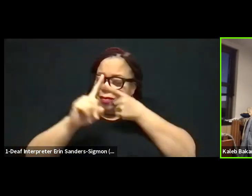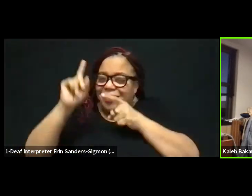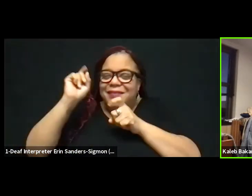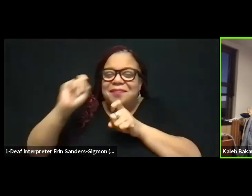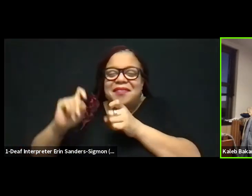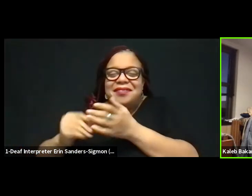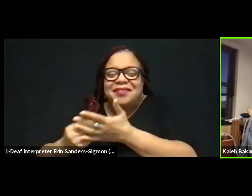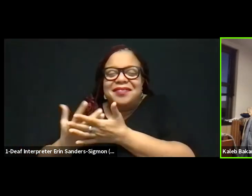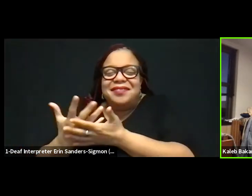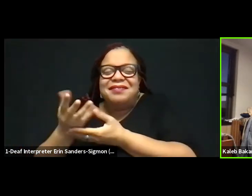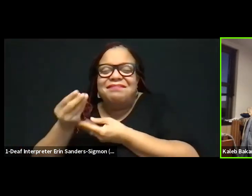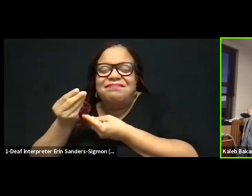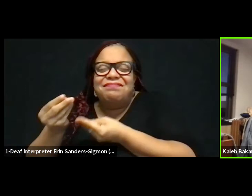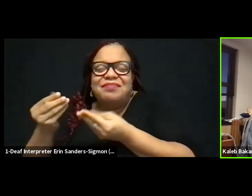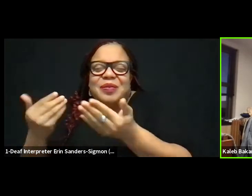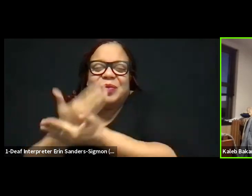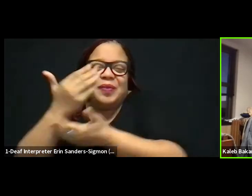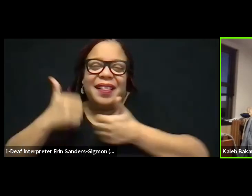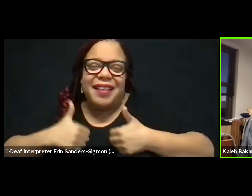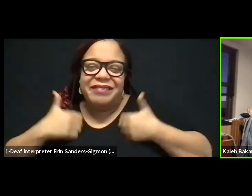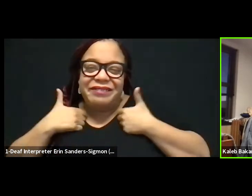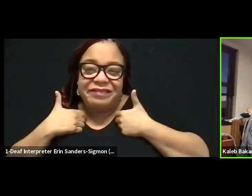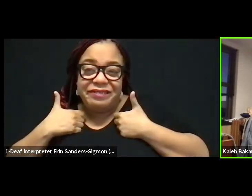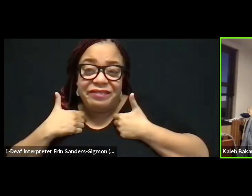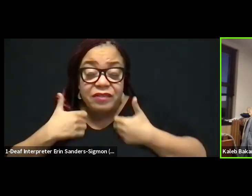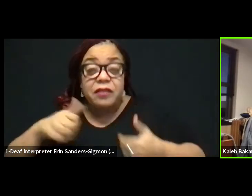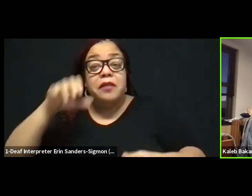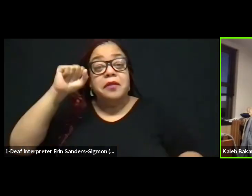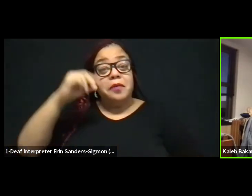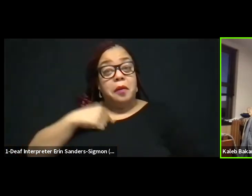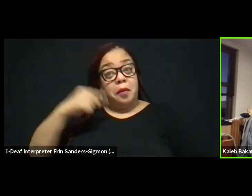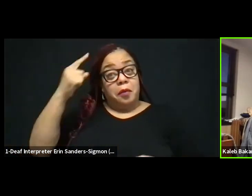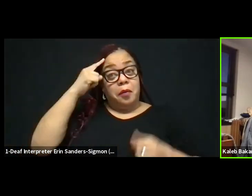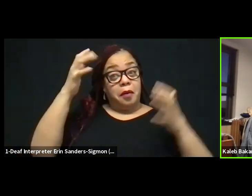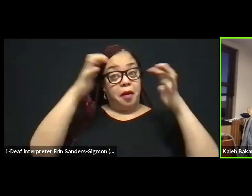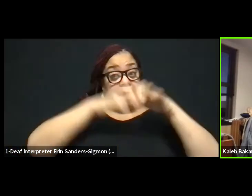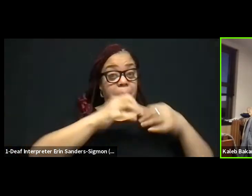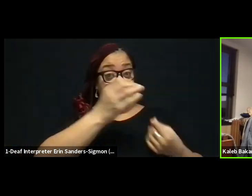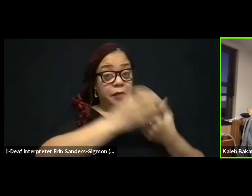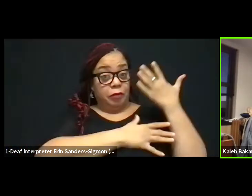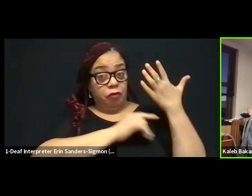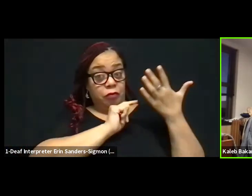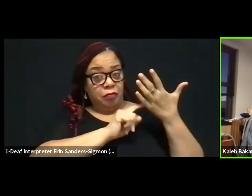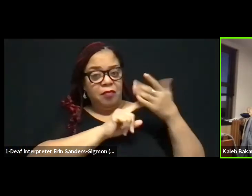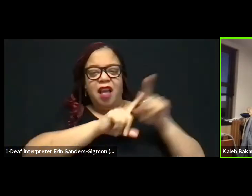I stand on the ancestors and elders of Black radical queer feminists,